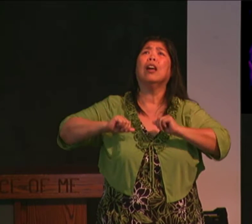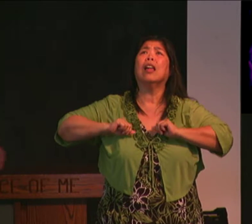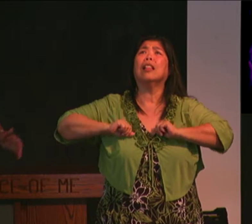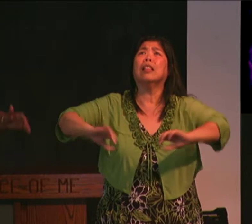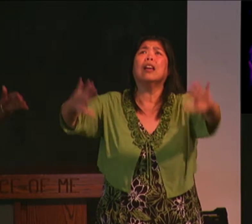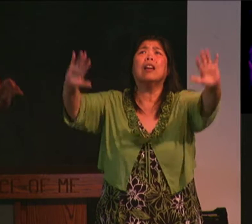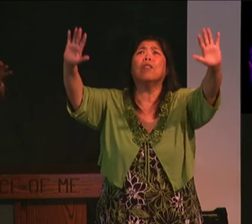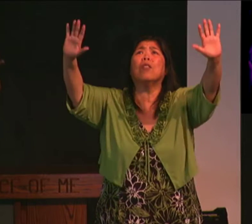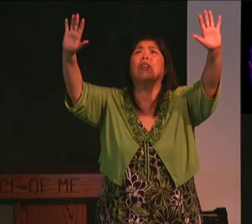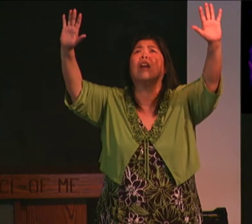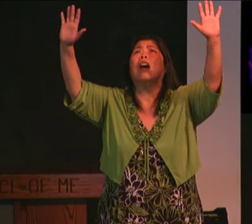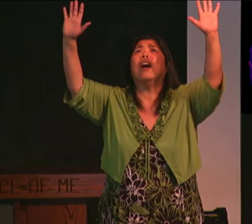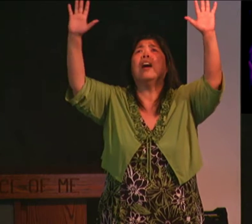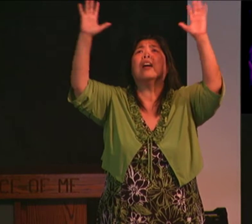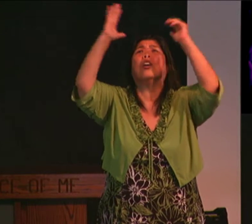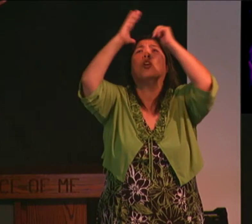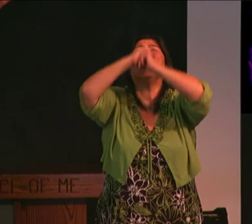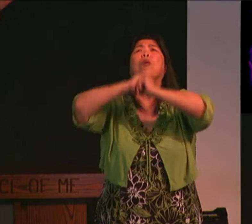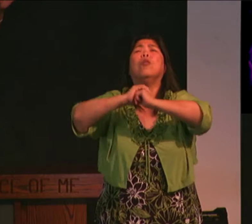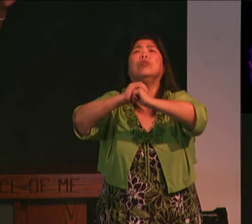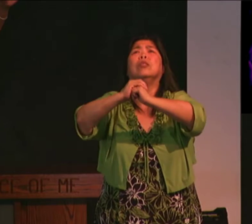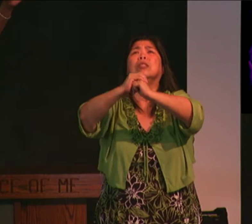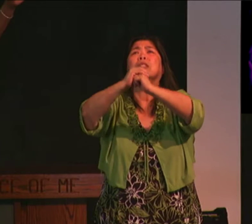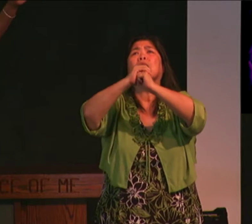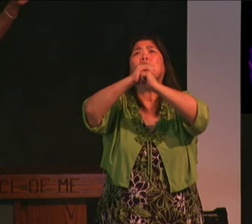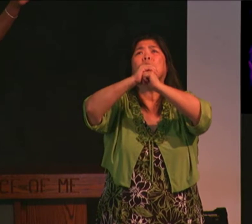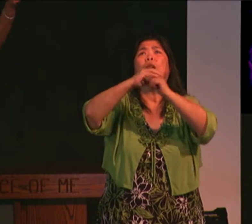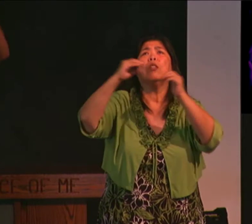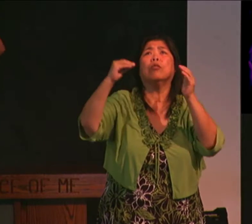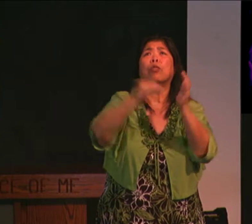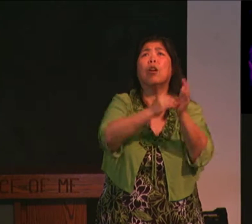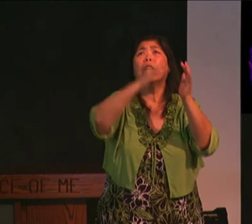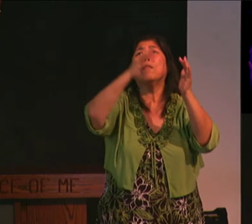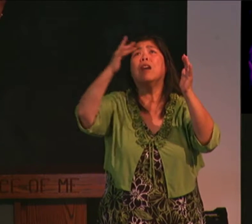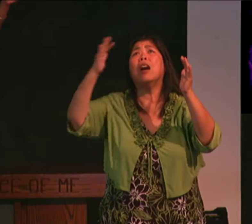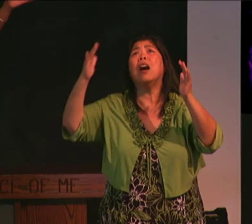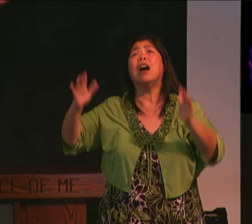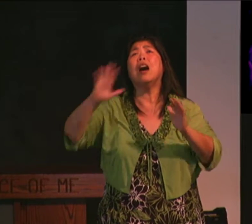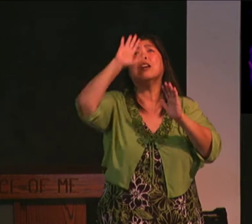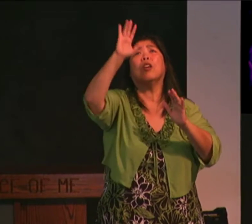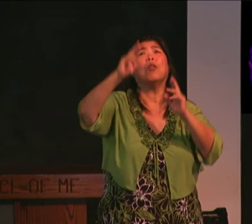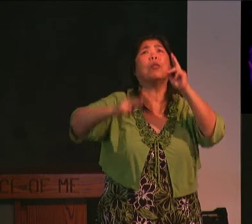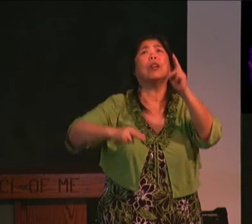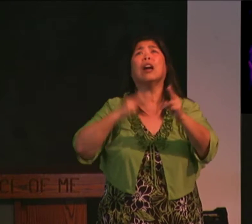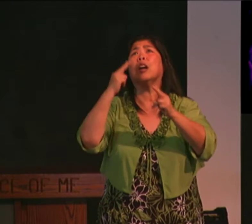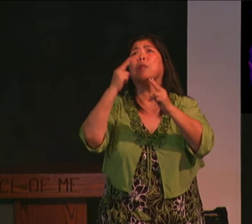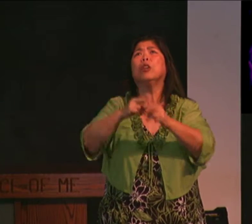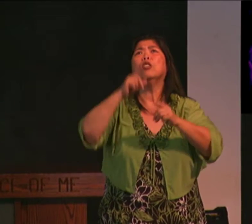as we lift our hands in worship and glorify your name.